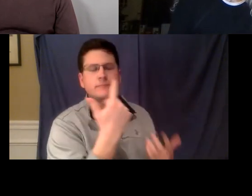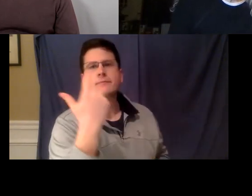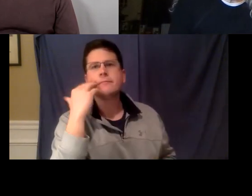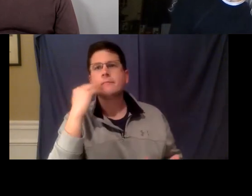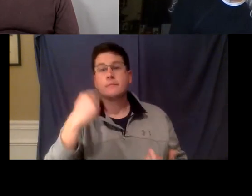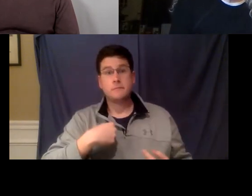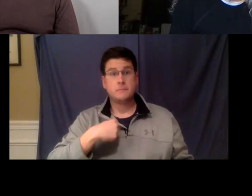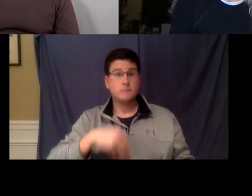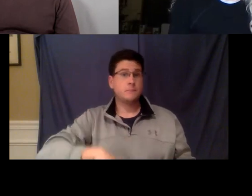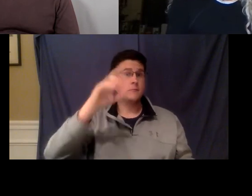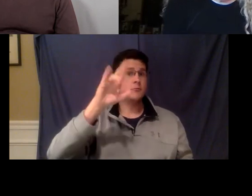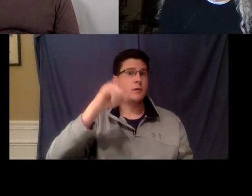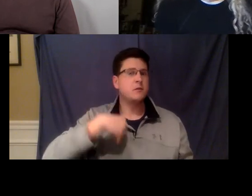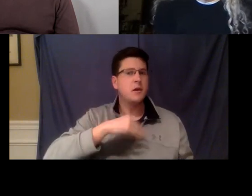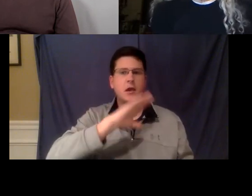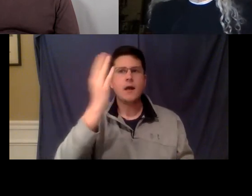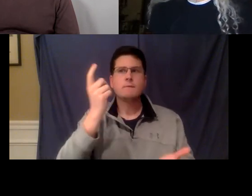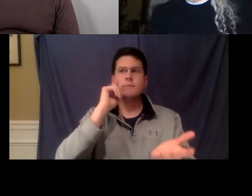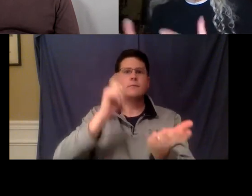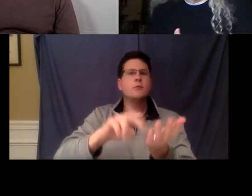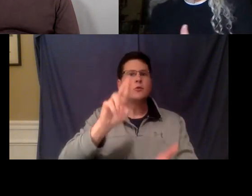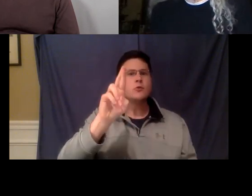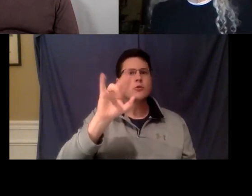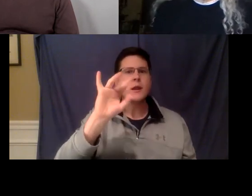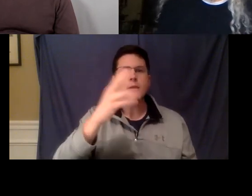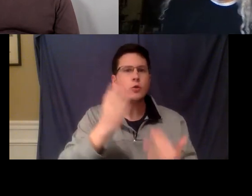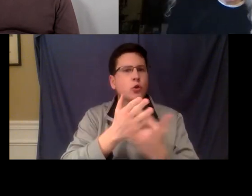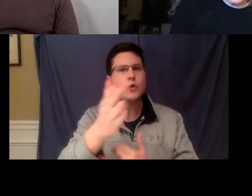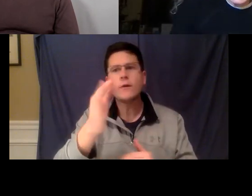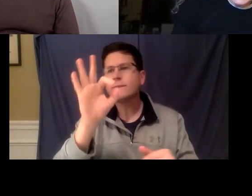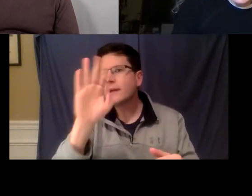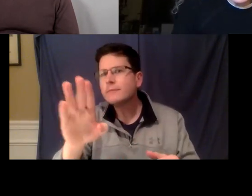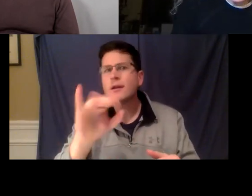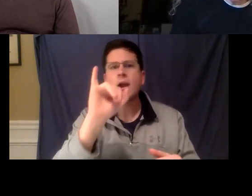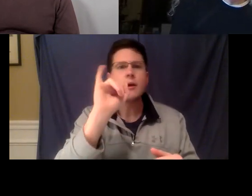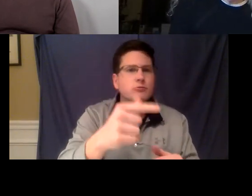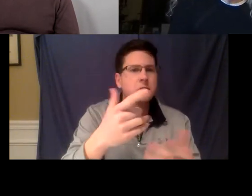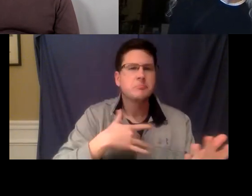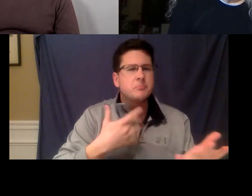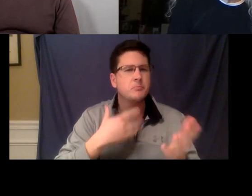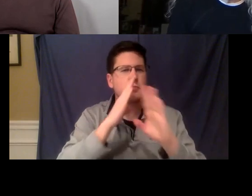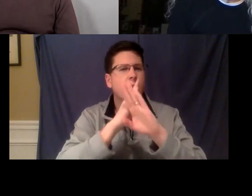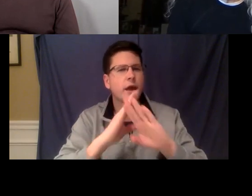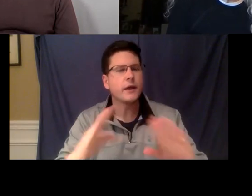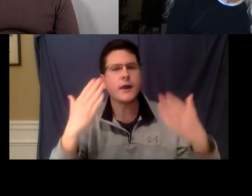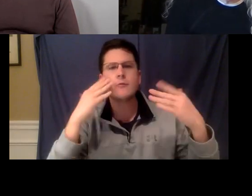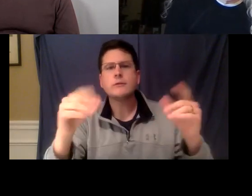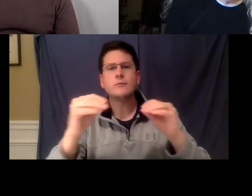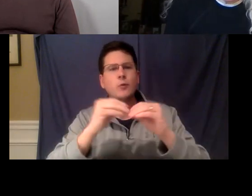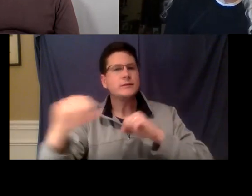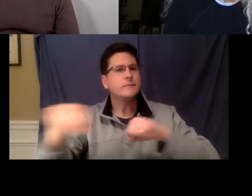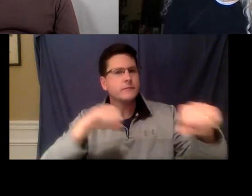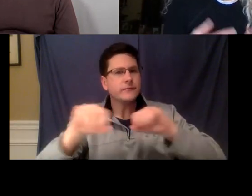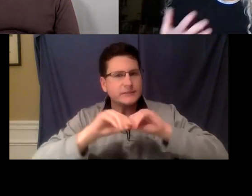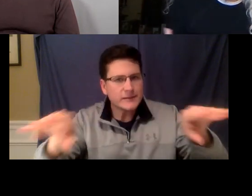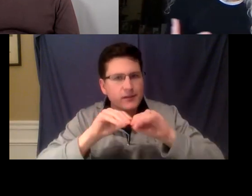does the commission do and what we can do ourselves versus what we can do with the community's input. And I think, people might not have